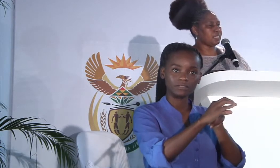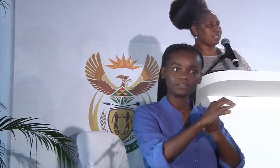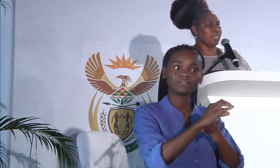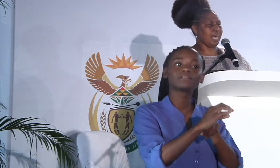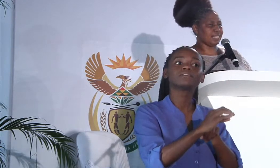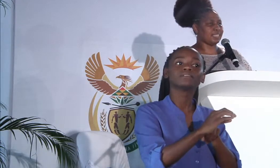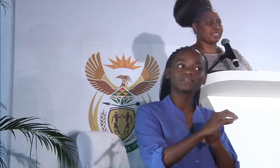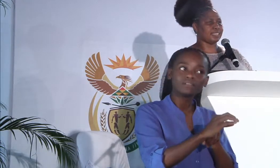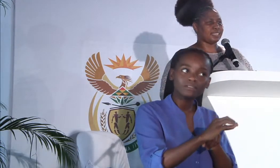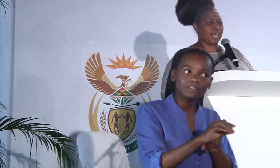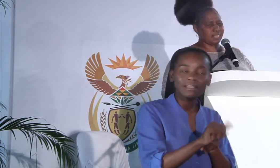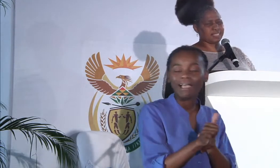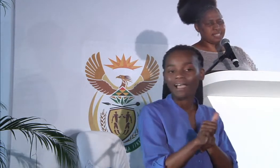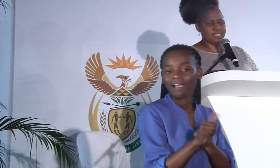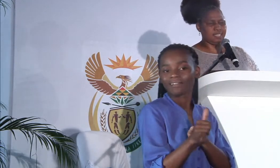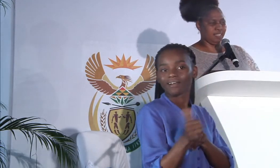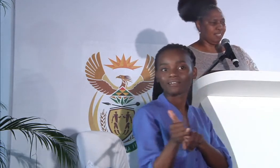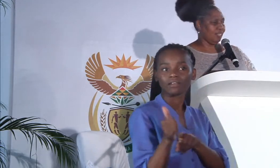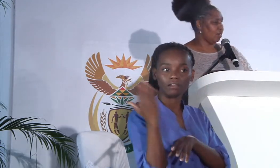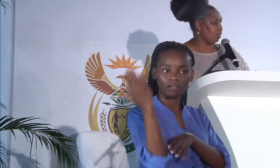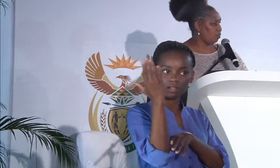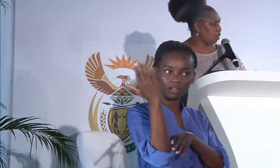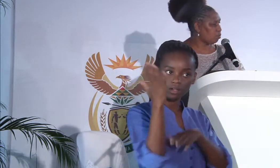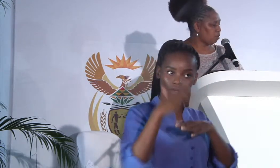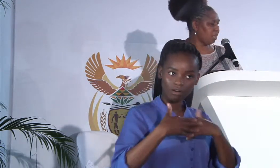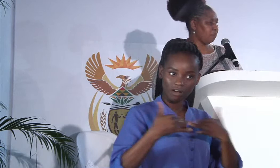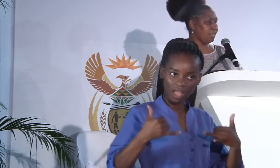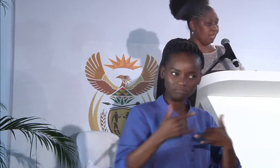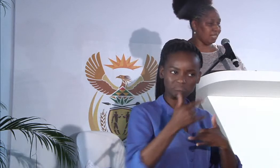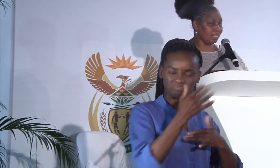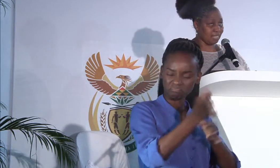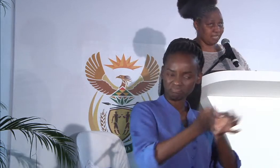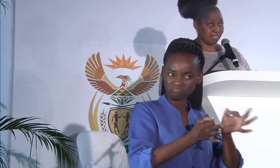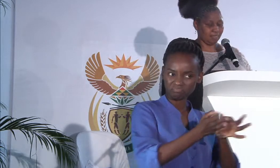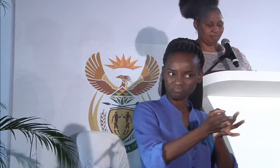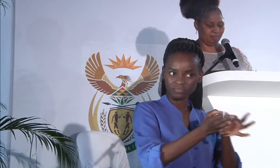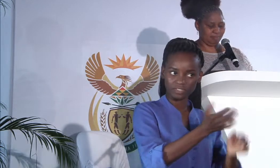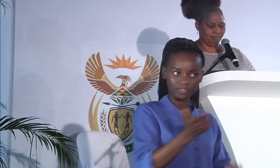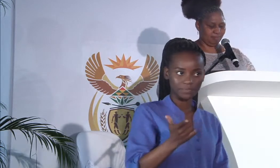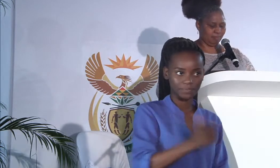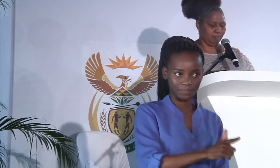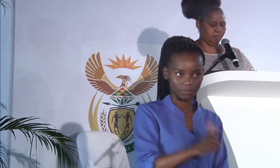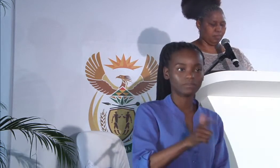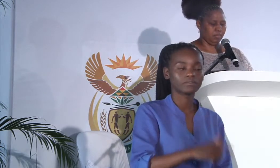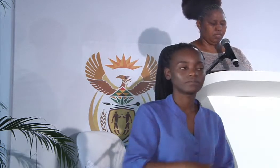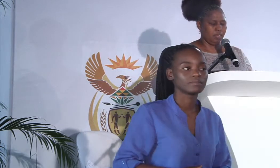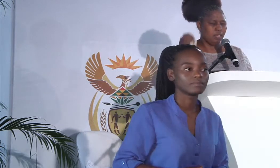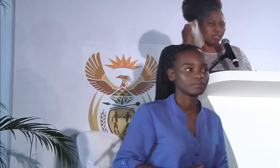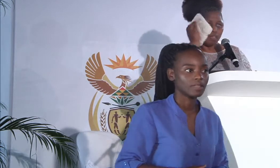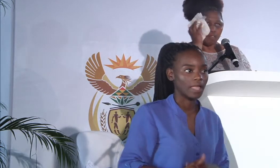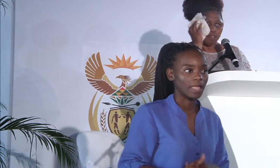explains exactly what will be happening at this center.